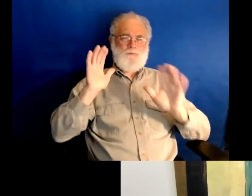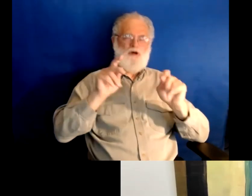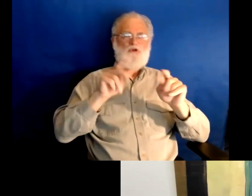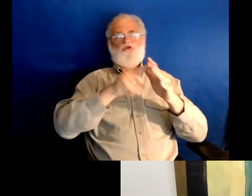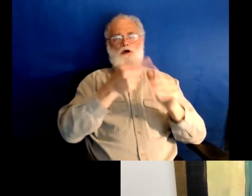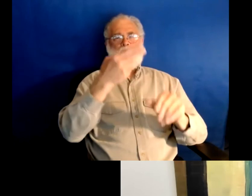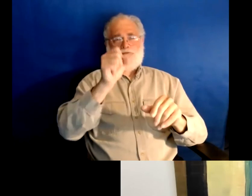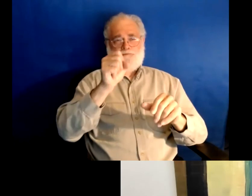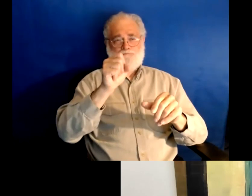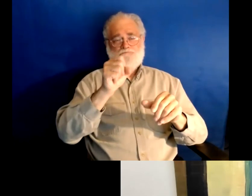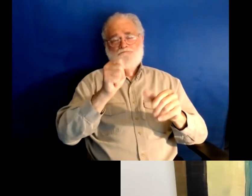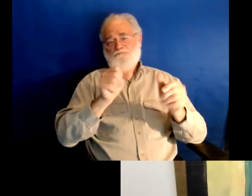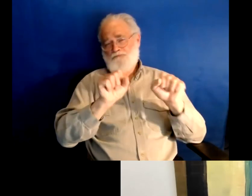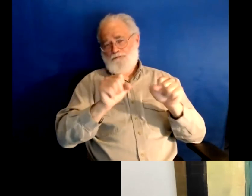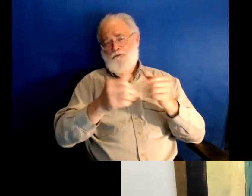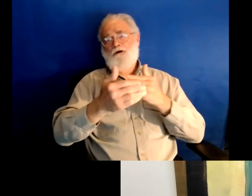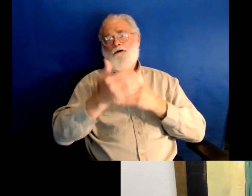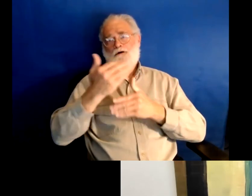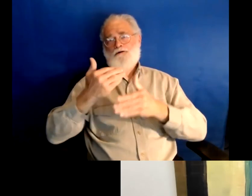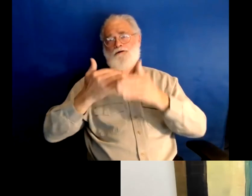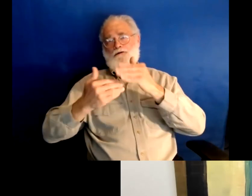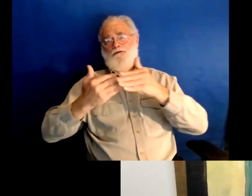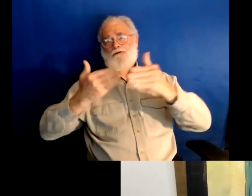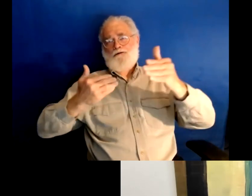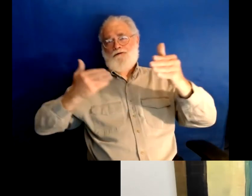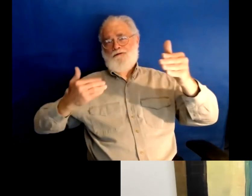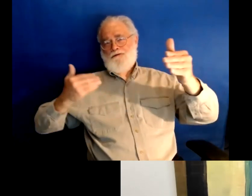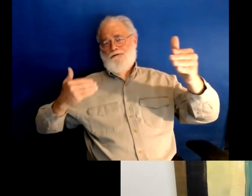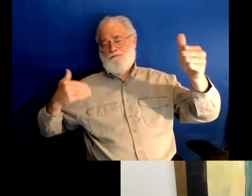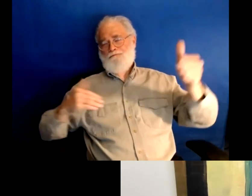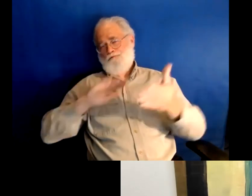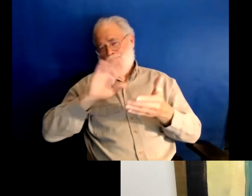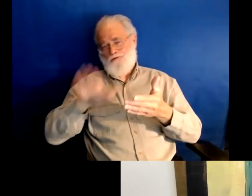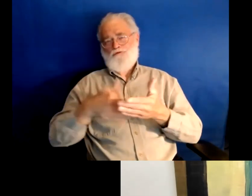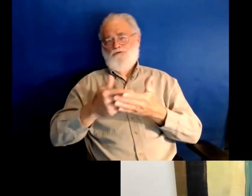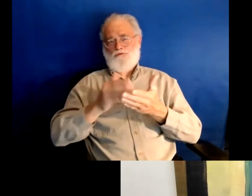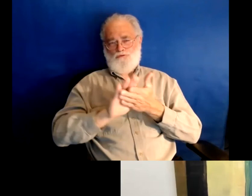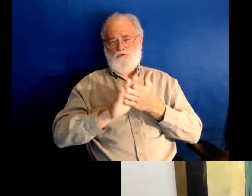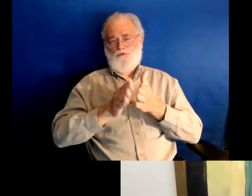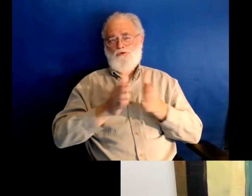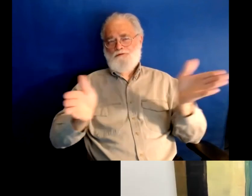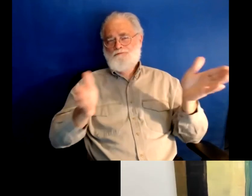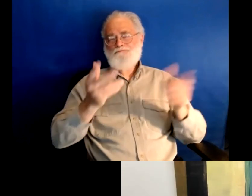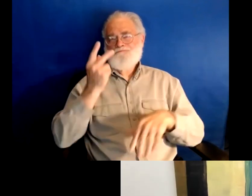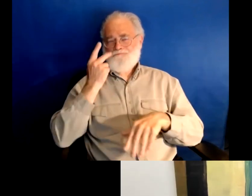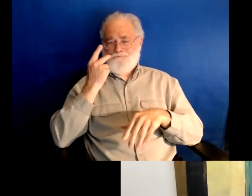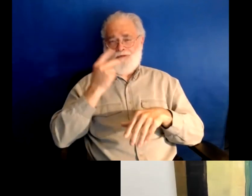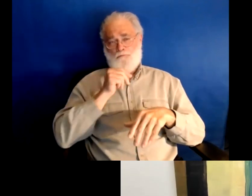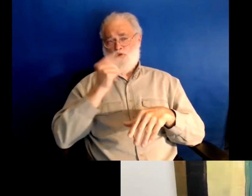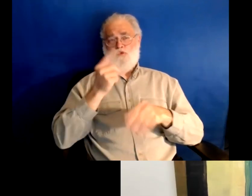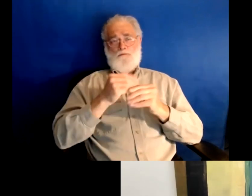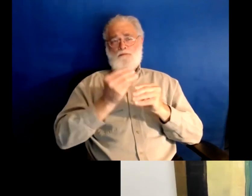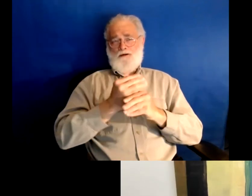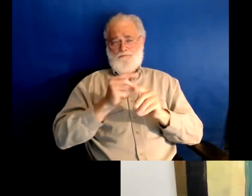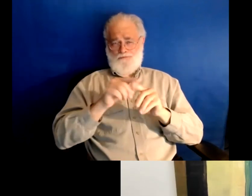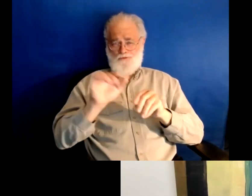and thinking, going back, high school, going back, and having